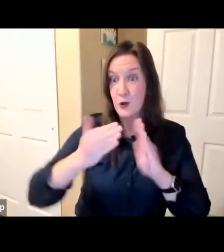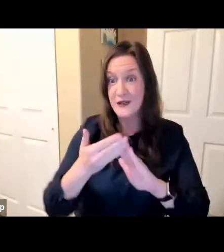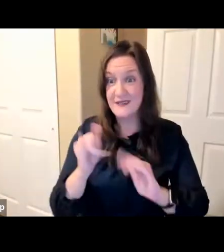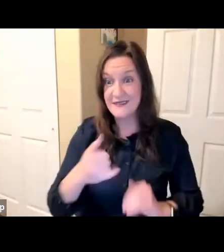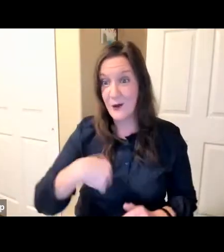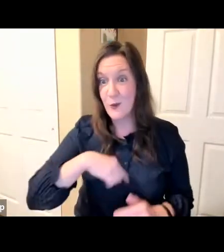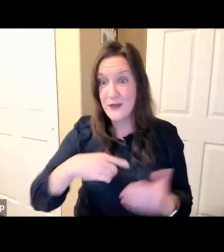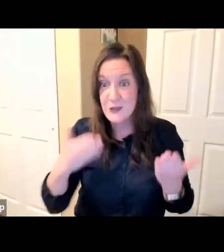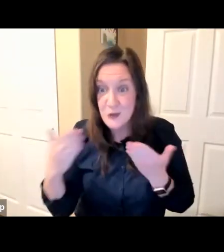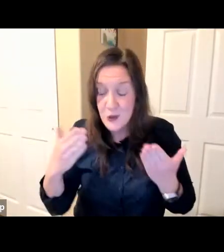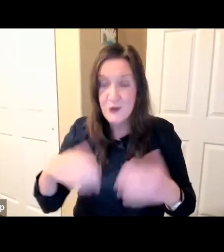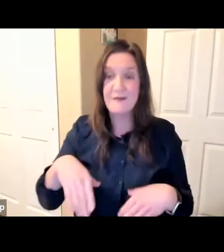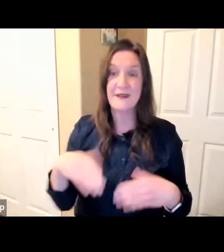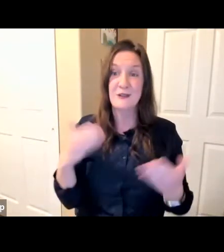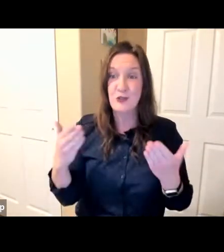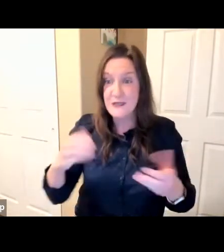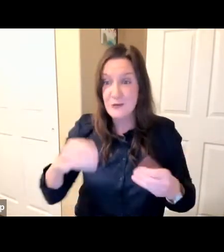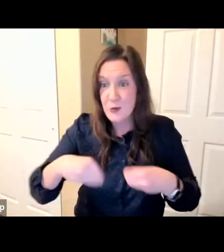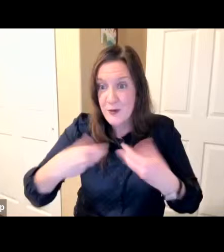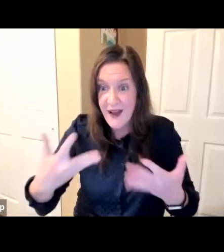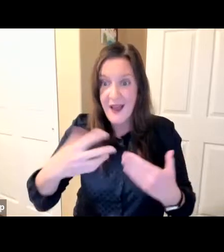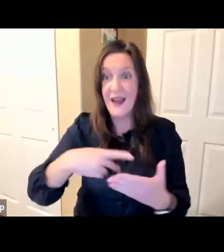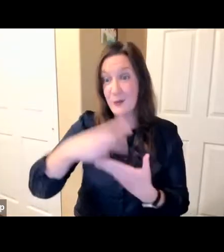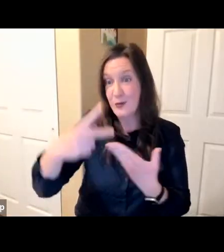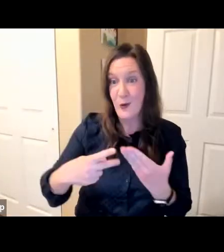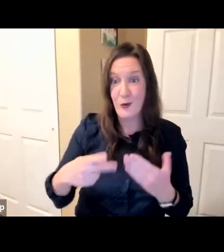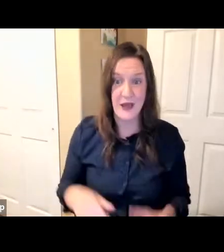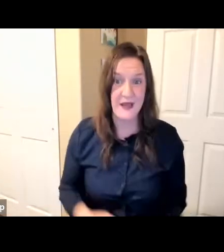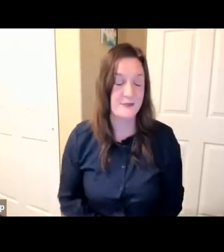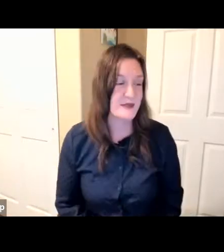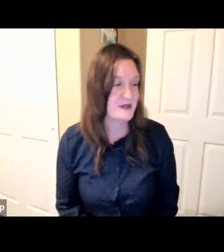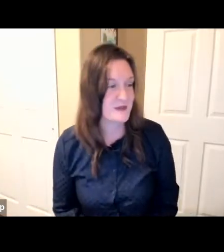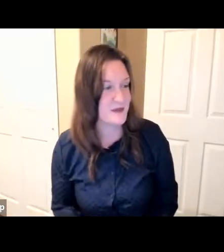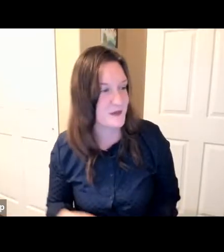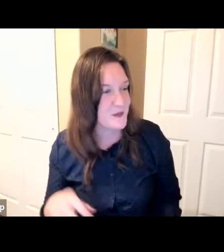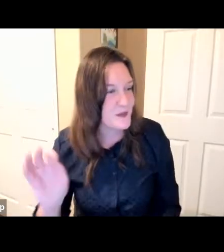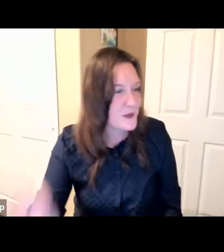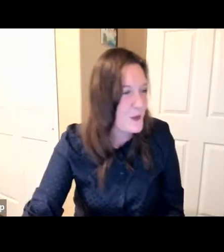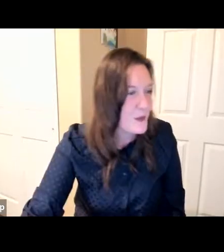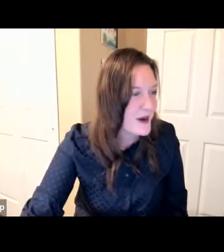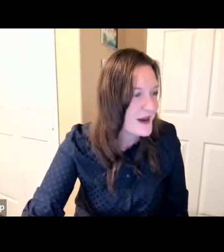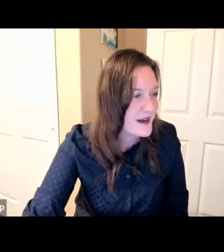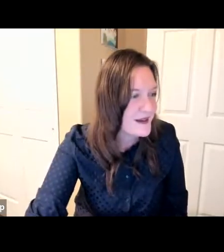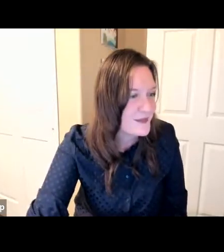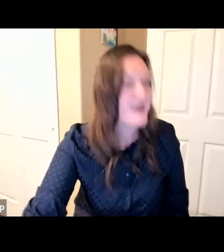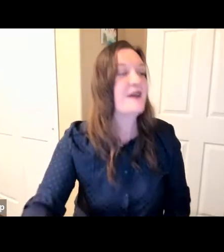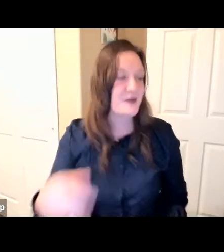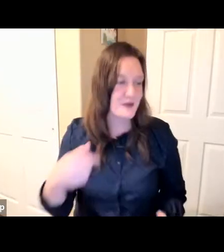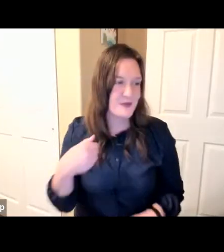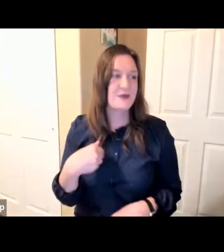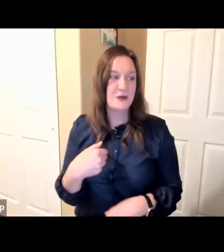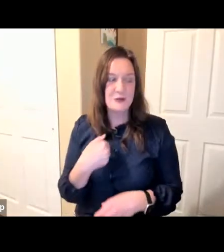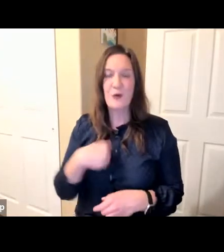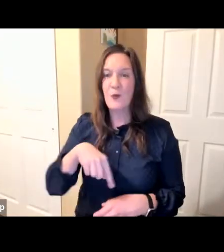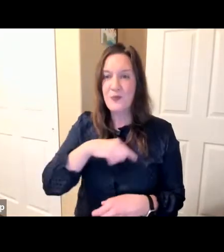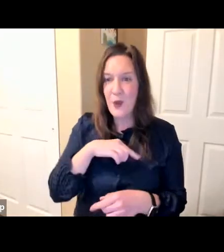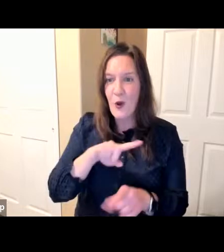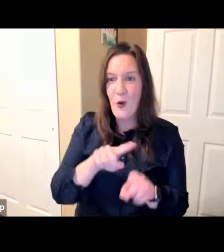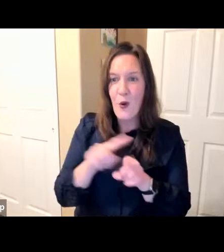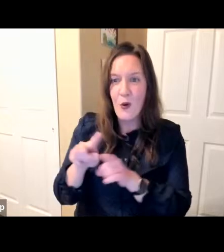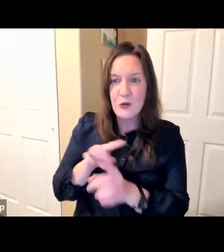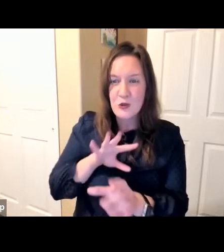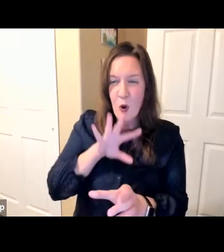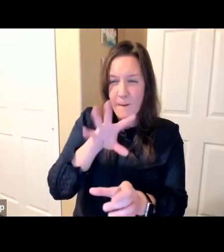Anything that may affect our agency or the communities that we serve or the communities and programs that we provide.